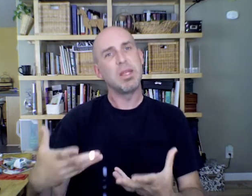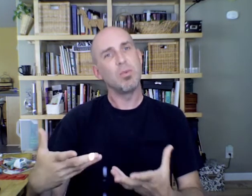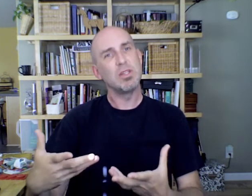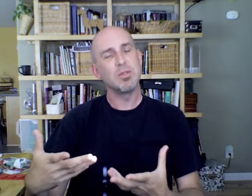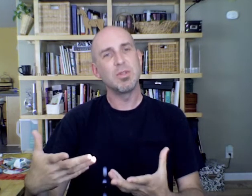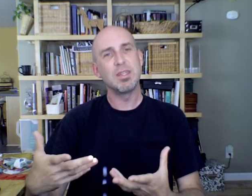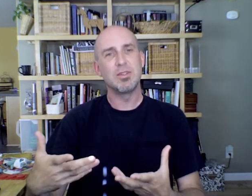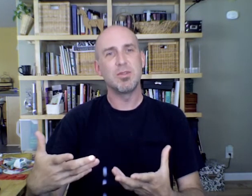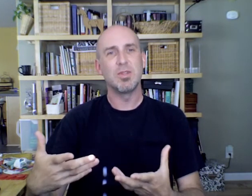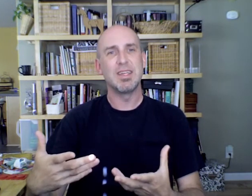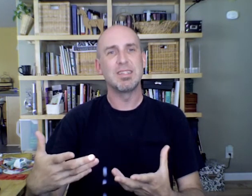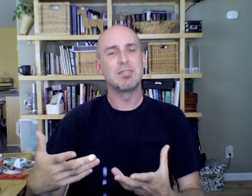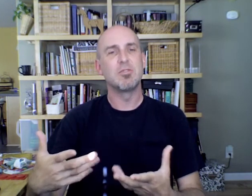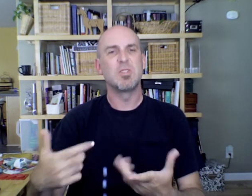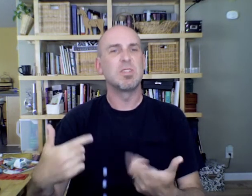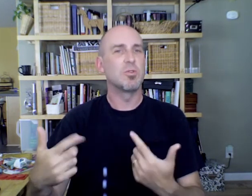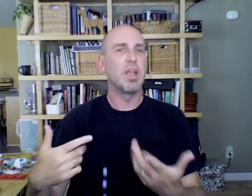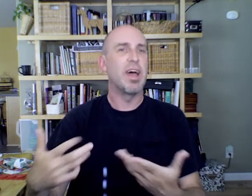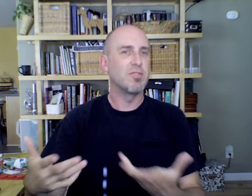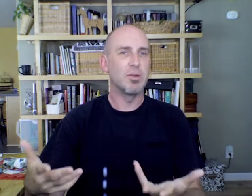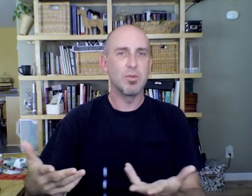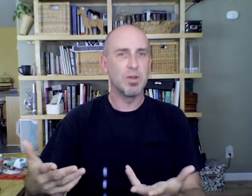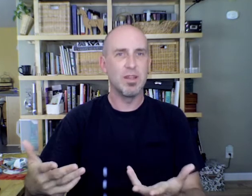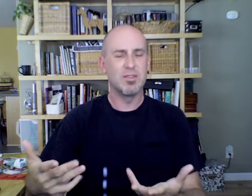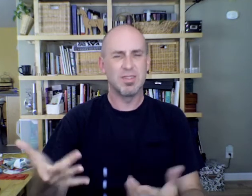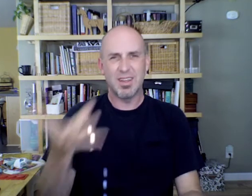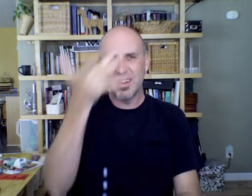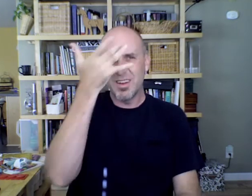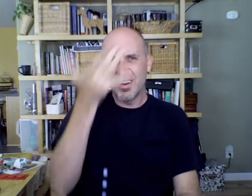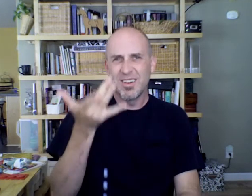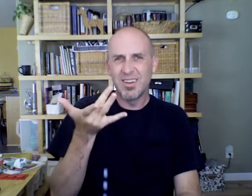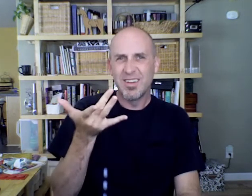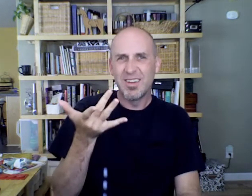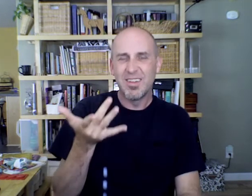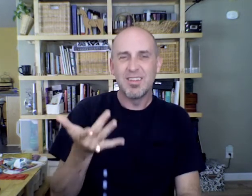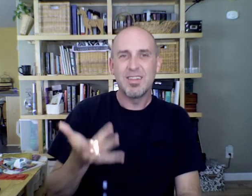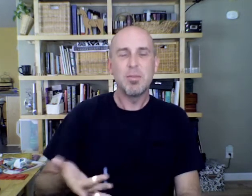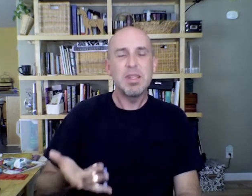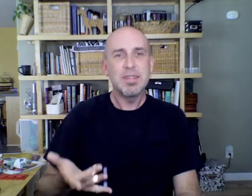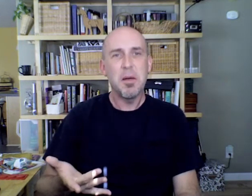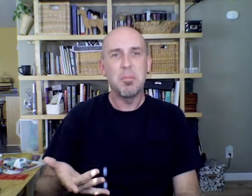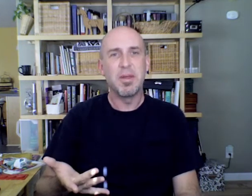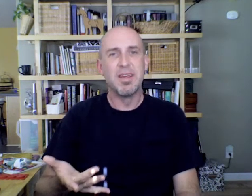way generally. Generally it's just as you're laughing with one another. It's like, oh, that's messed up.